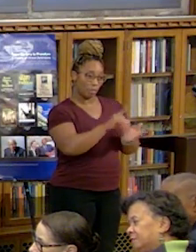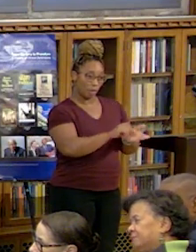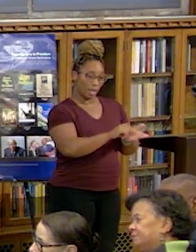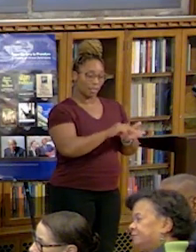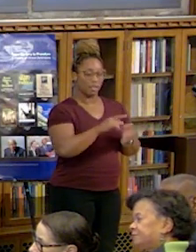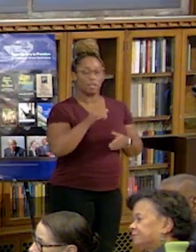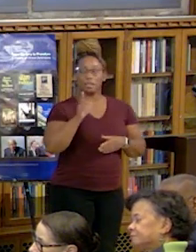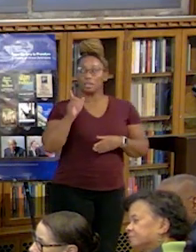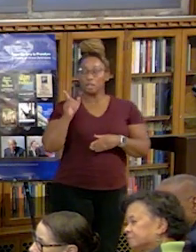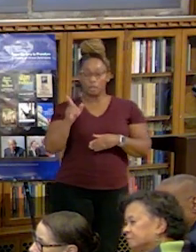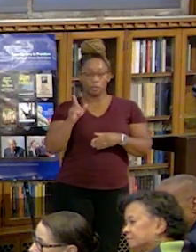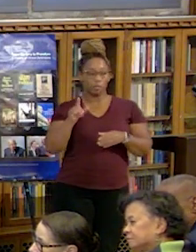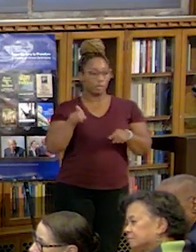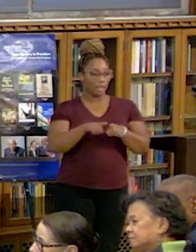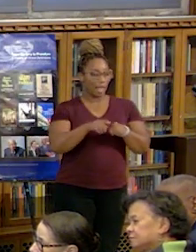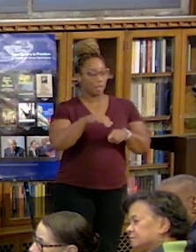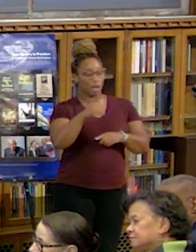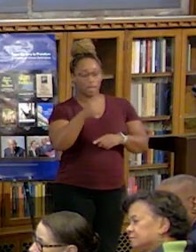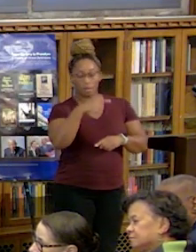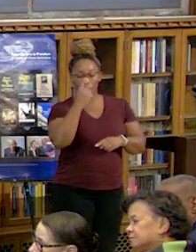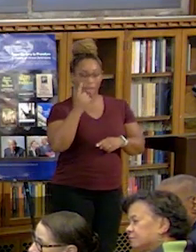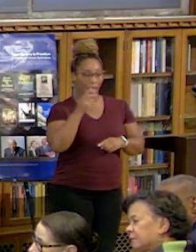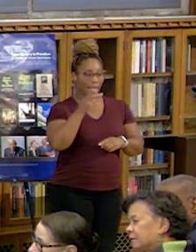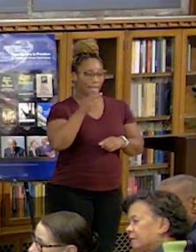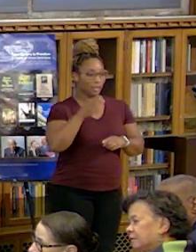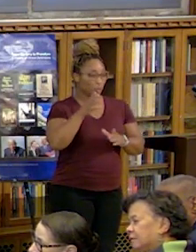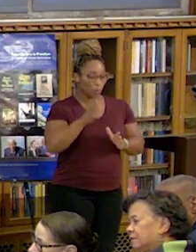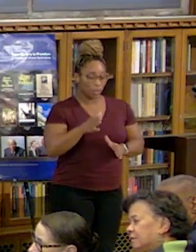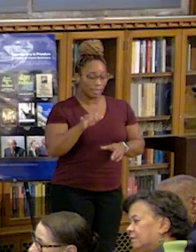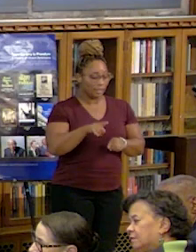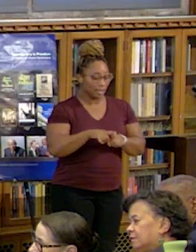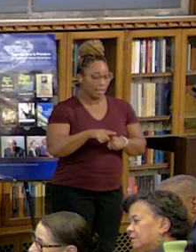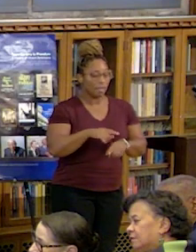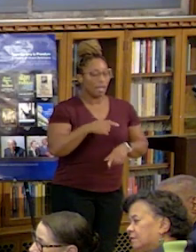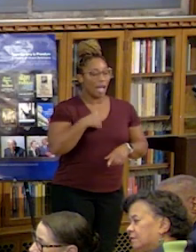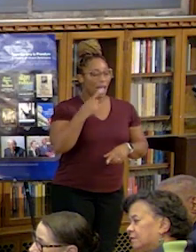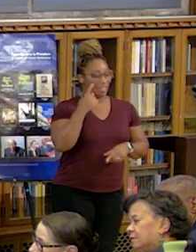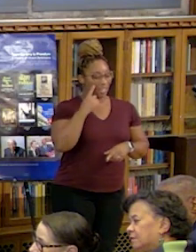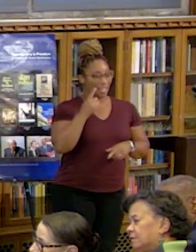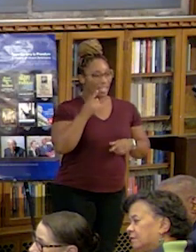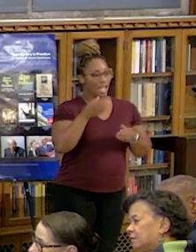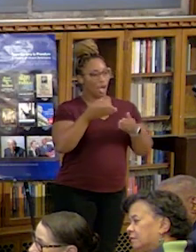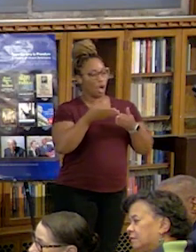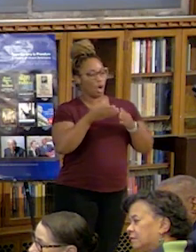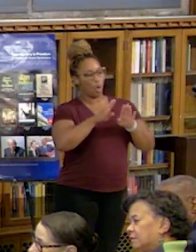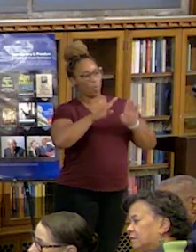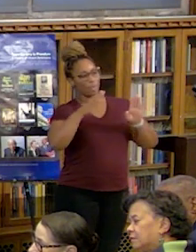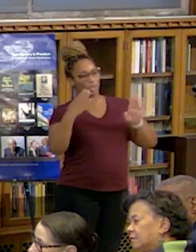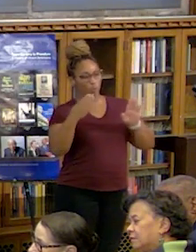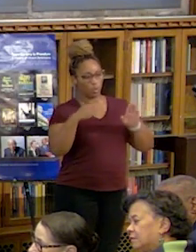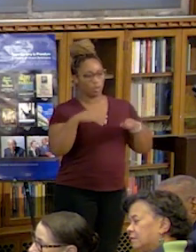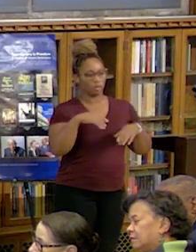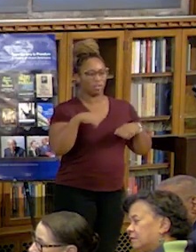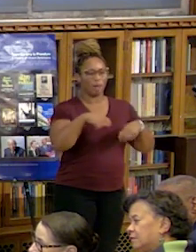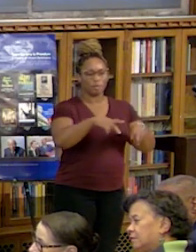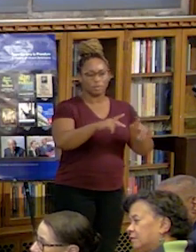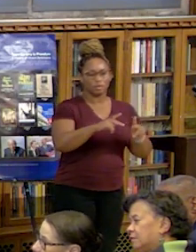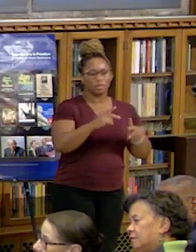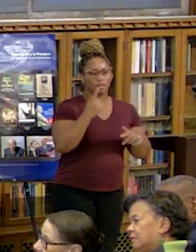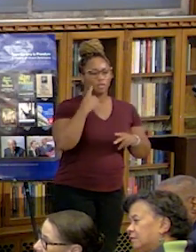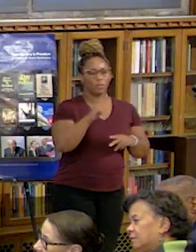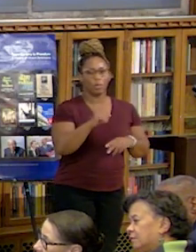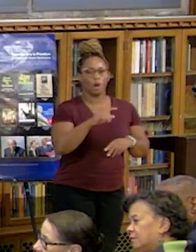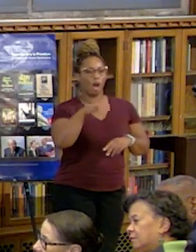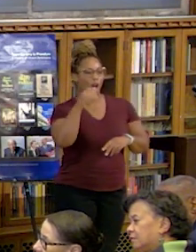done the same thing and other black women historians have done that I think it's opened the doors really